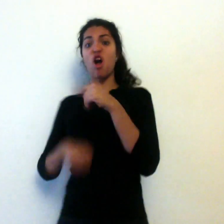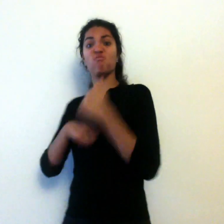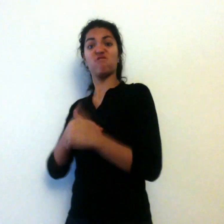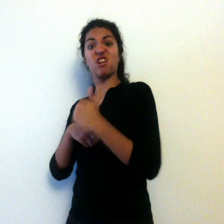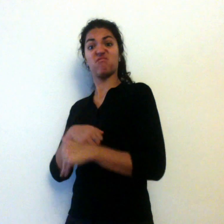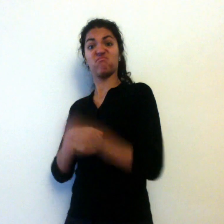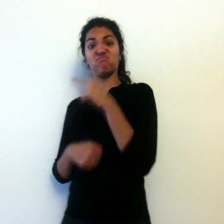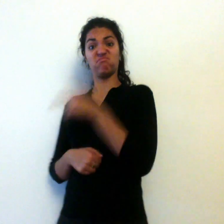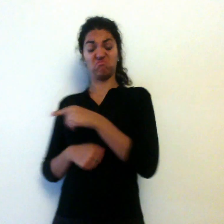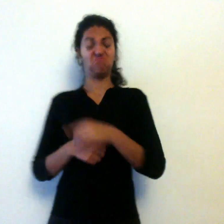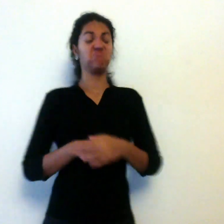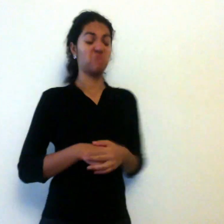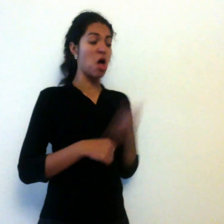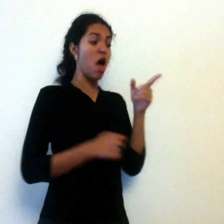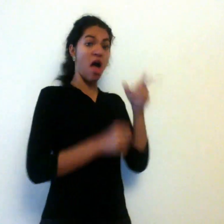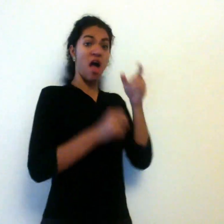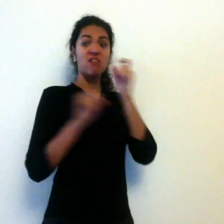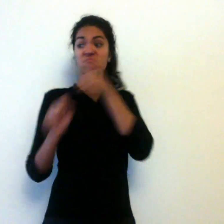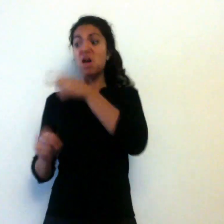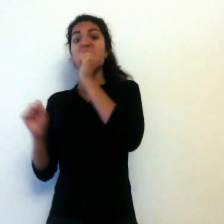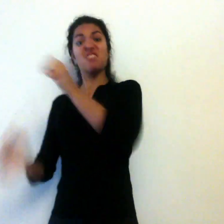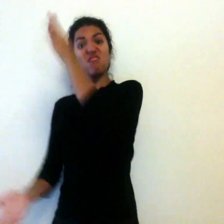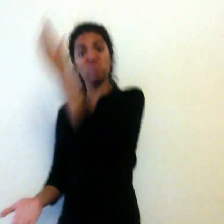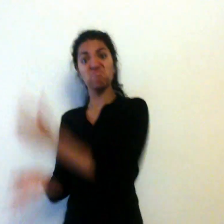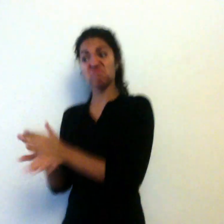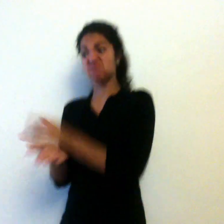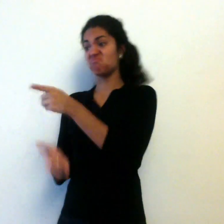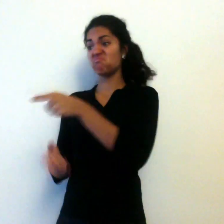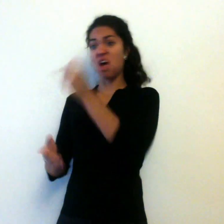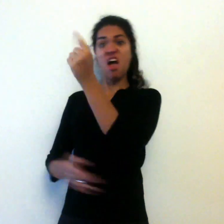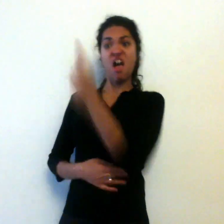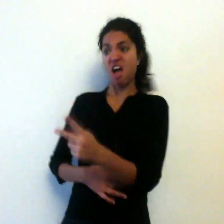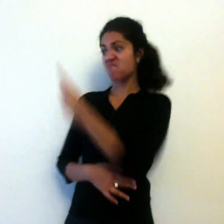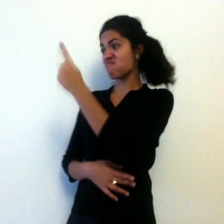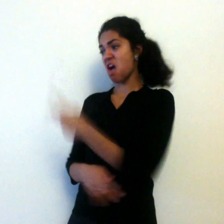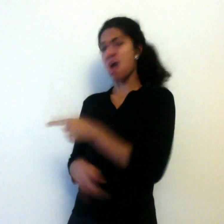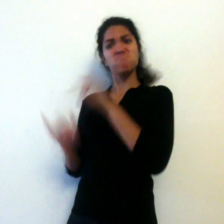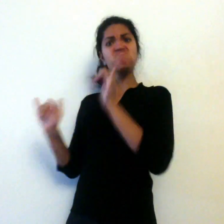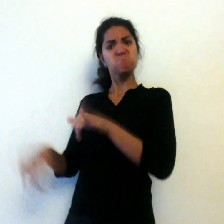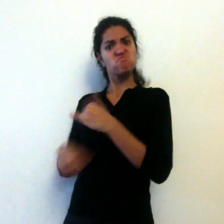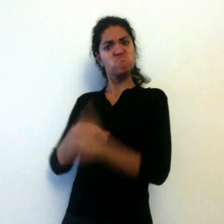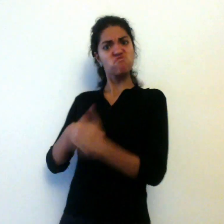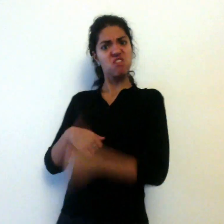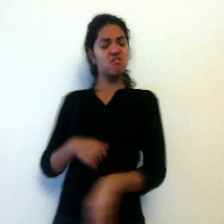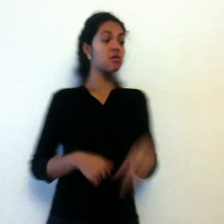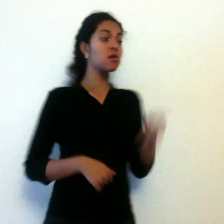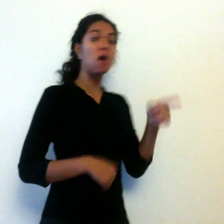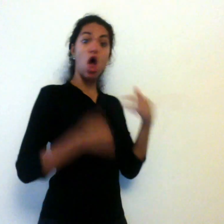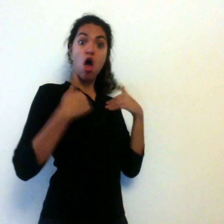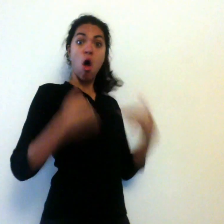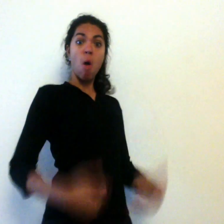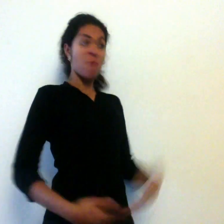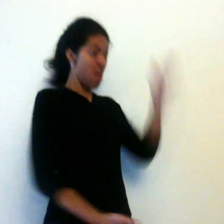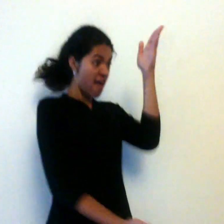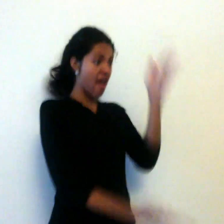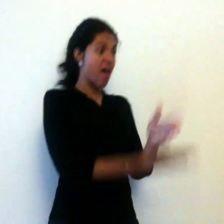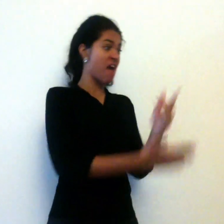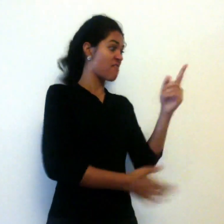an entity. You cannot mangle the human being and still keep them distinctively human. Number two, the child has an